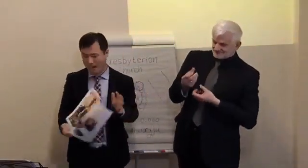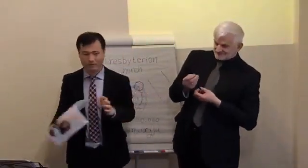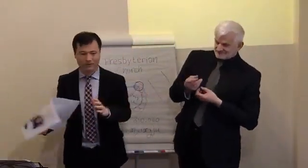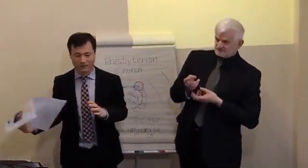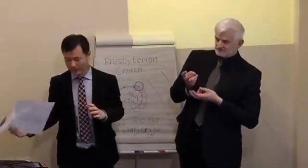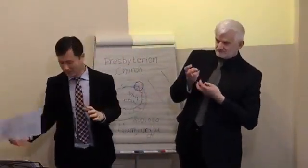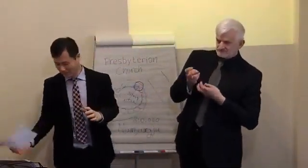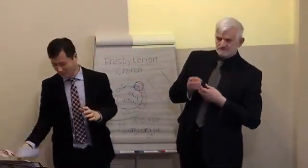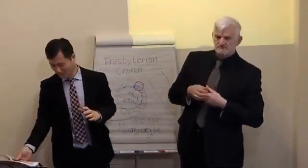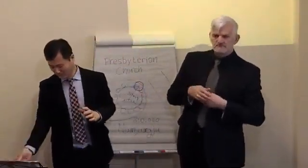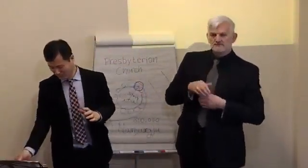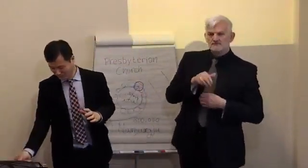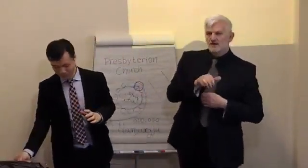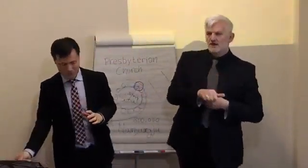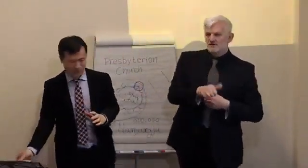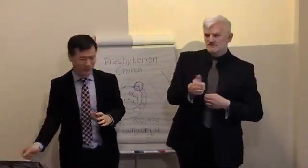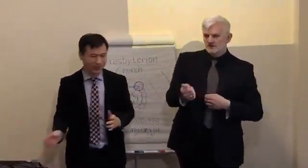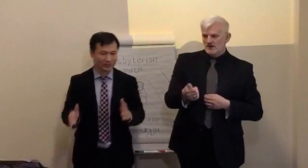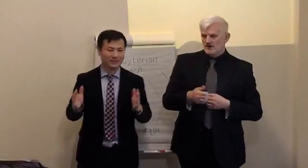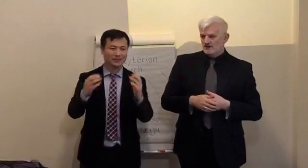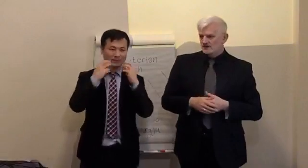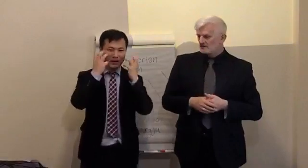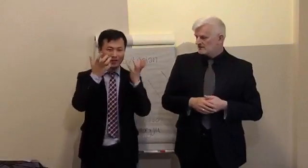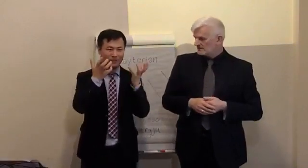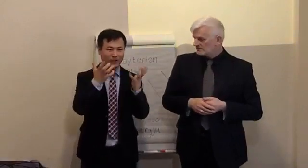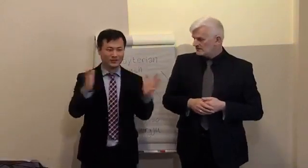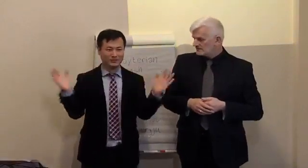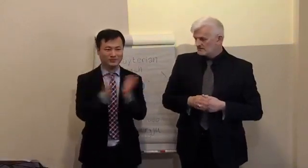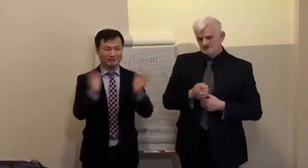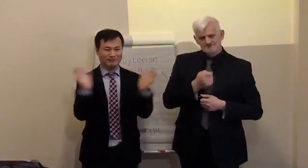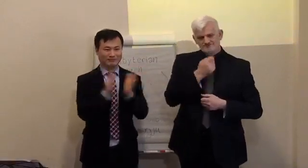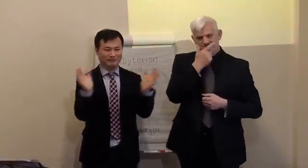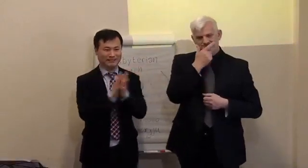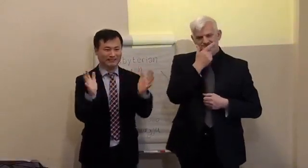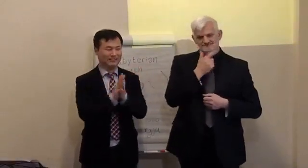After service, she was like smiling face.